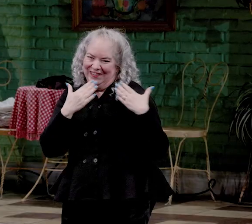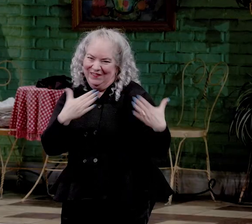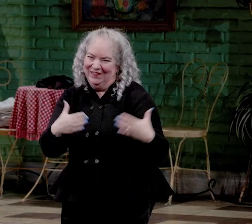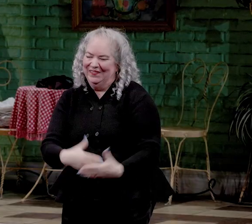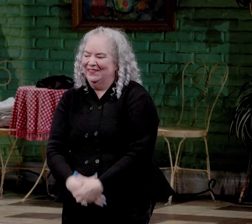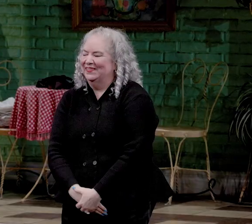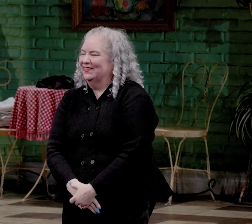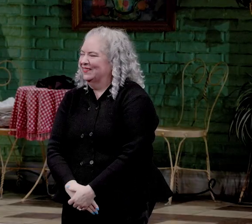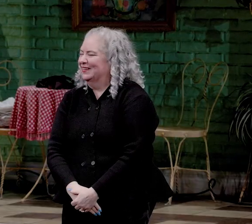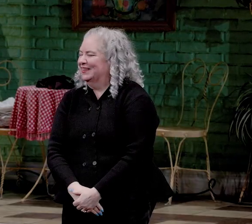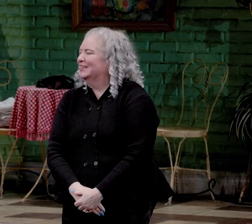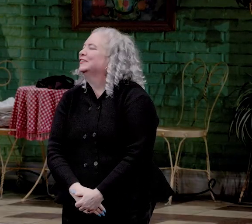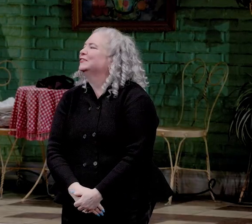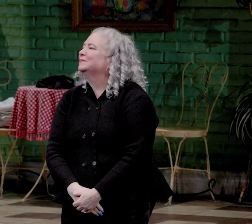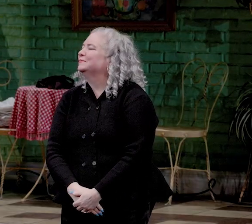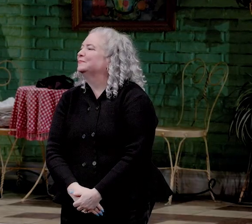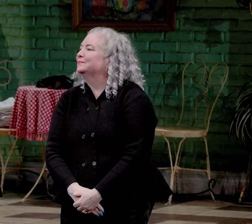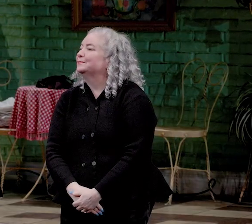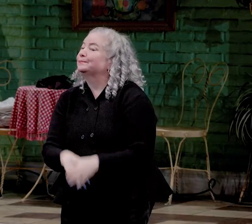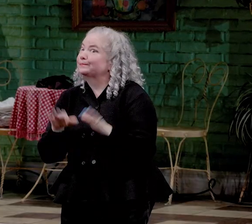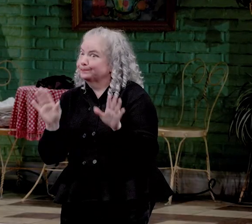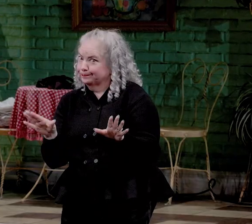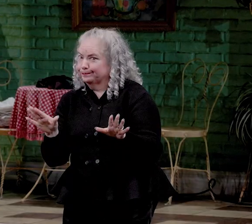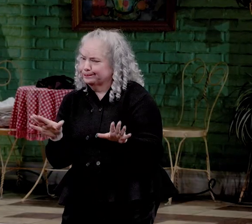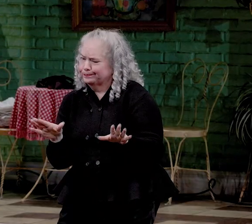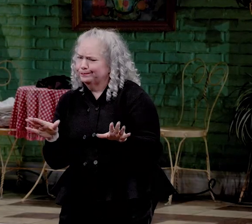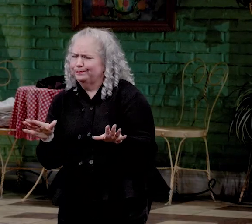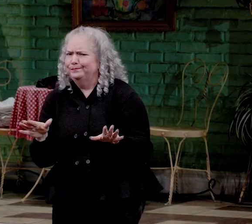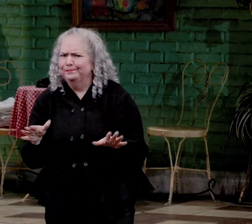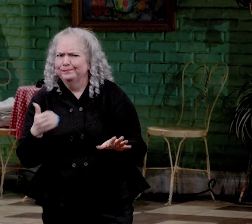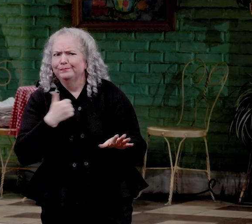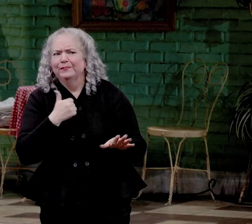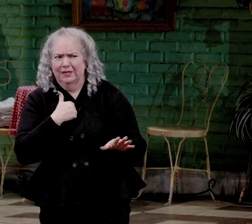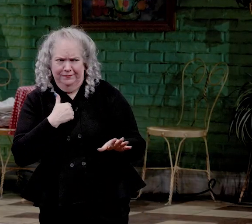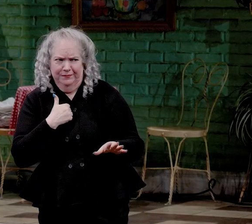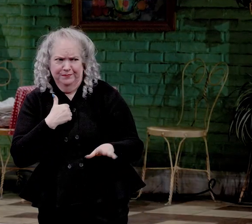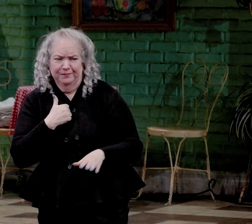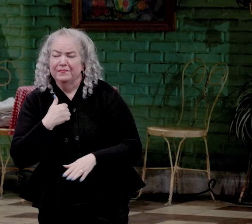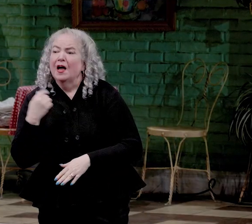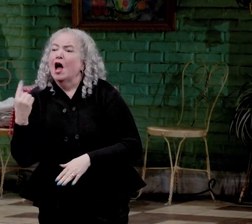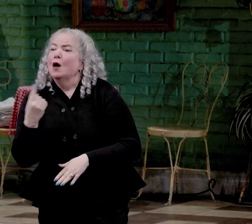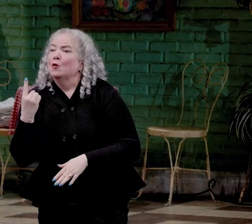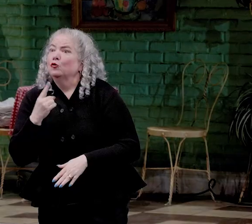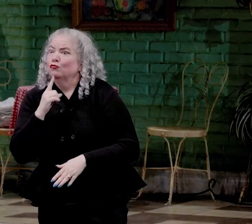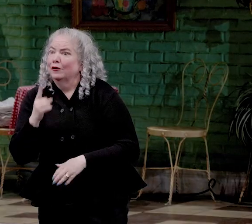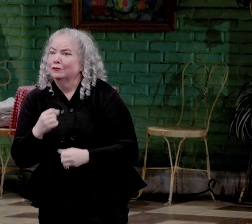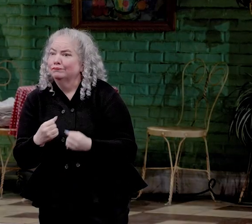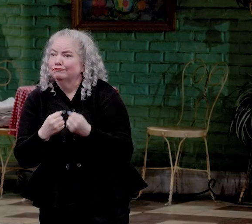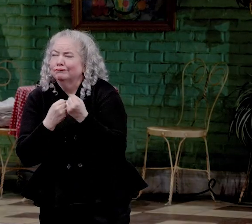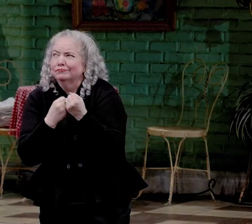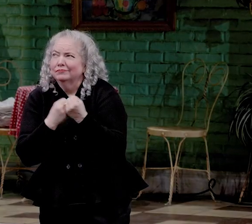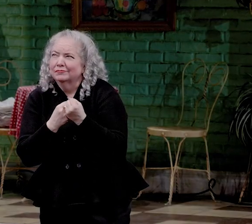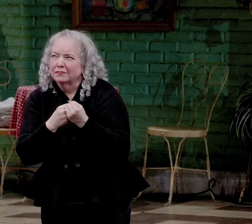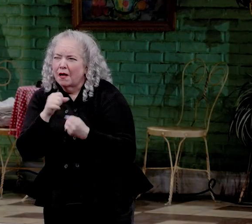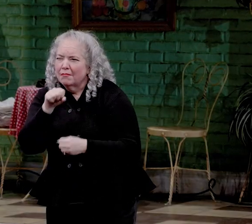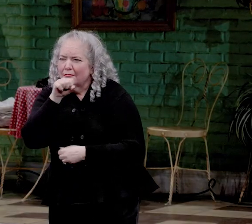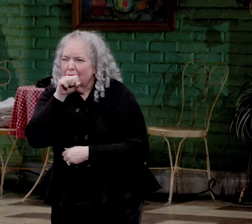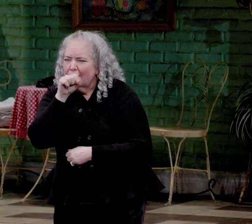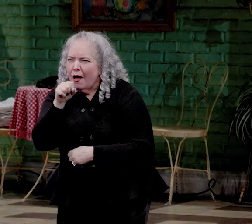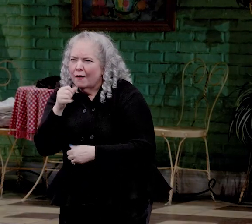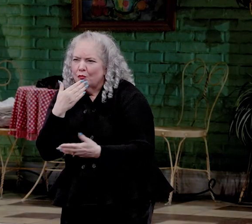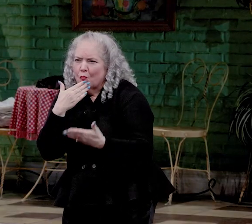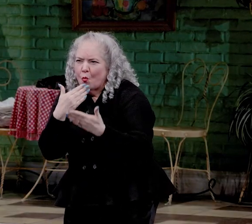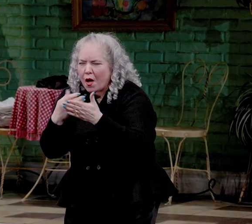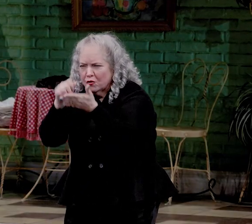you. So I have always been a big fan of a well-crafted mystery